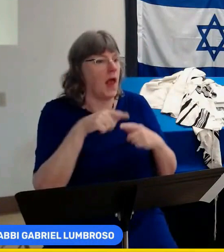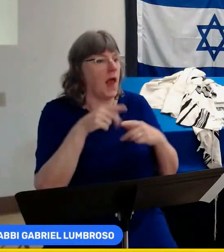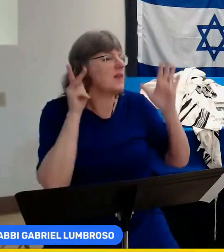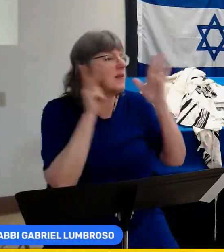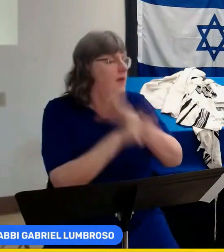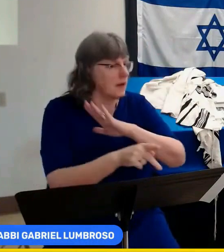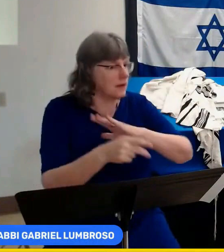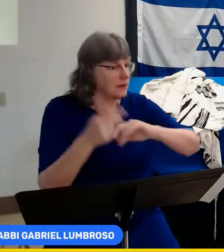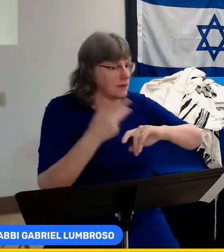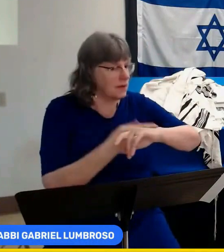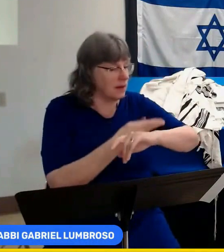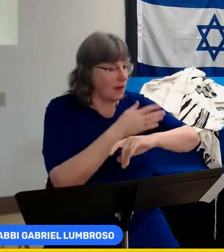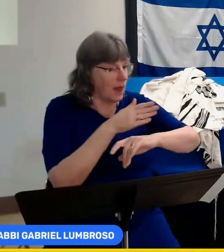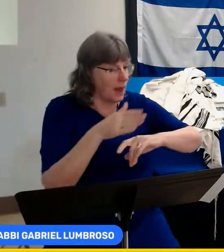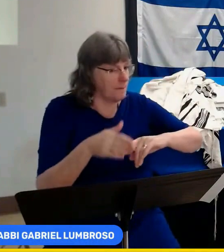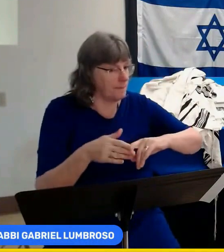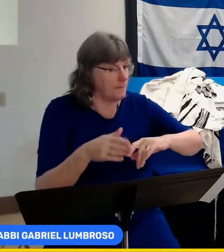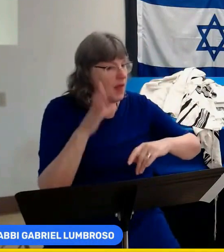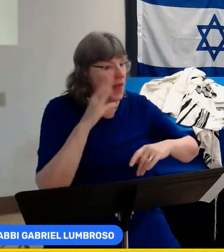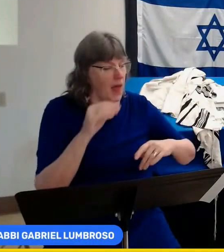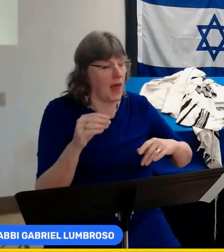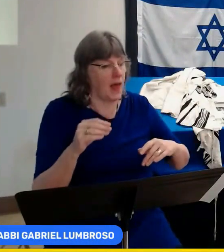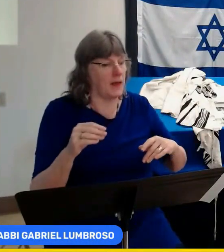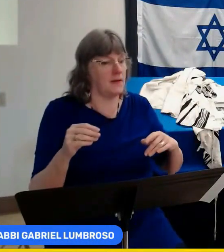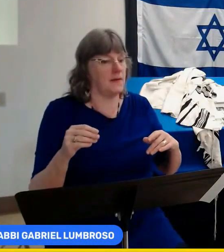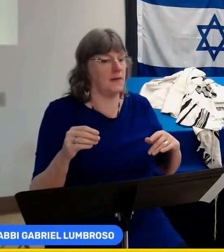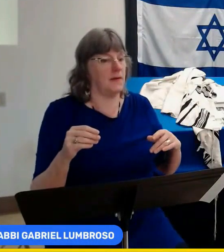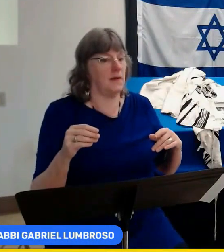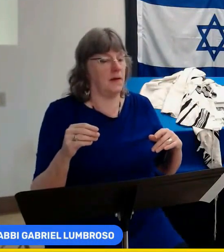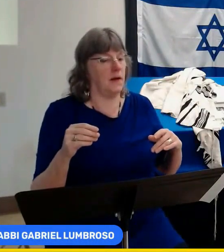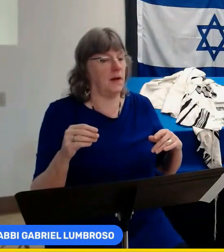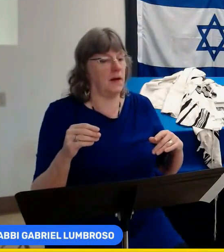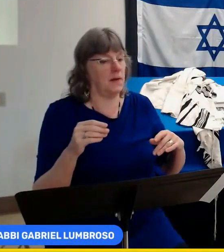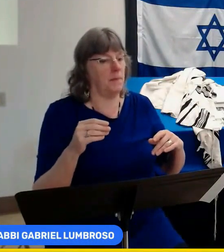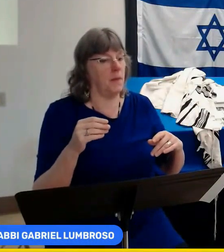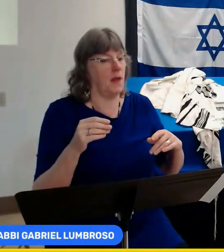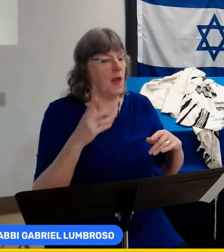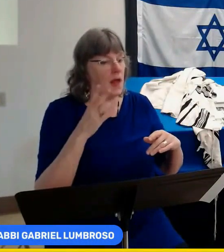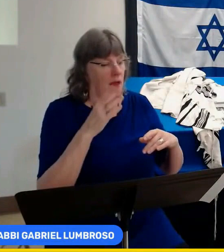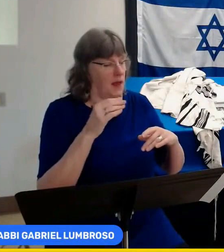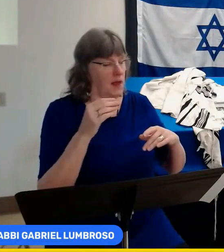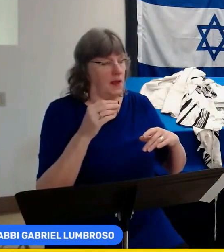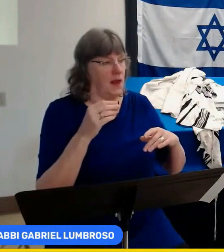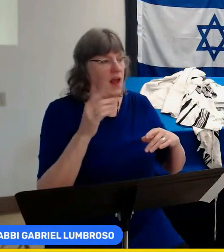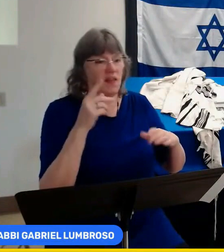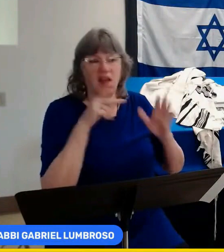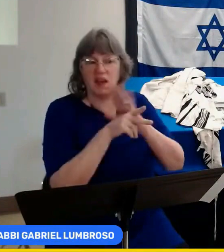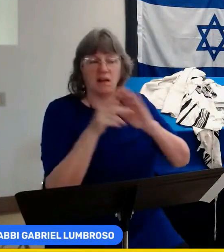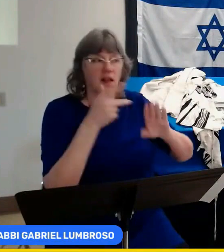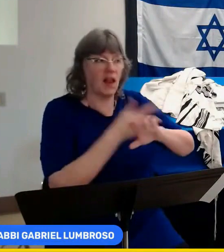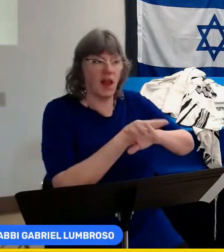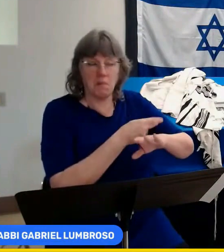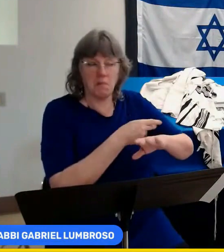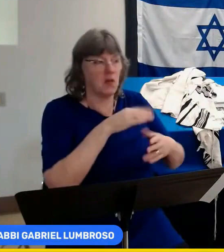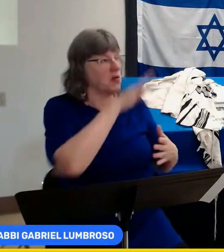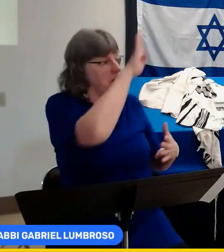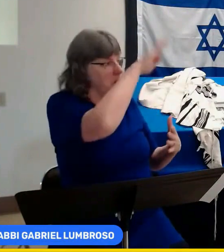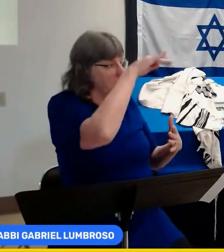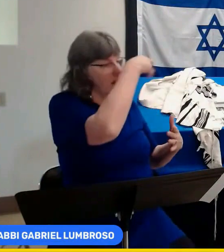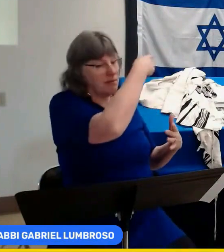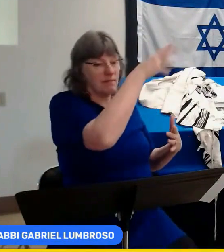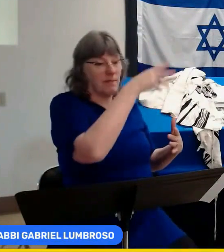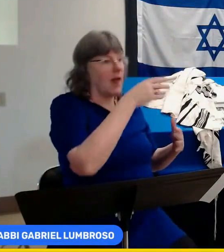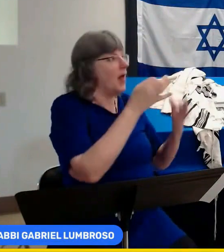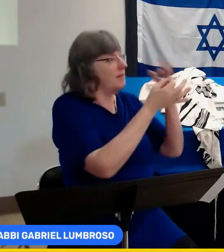the plague. That's called universal redemption by the grace of Hashem. That concept